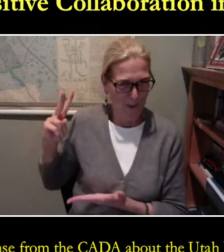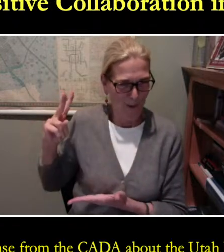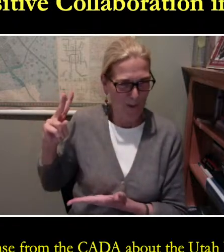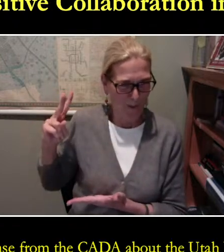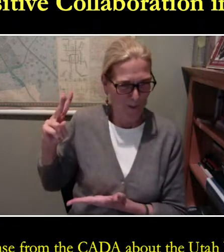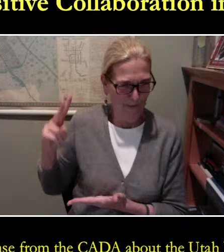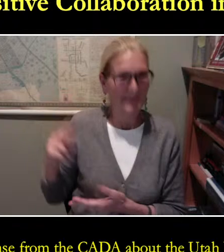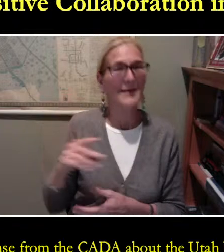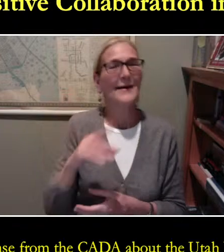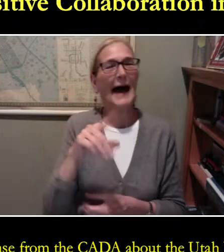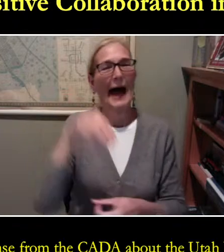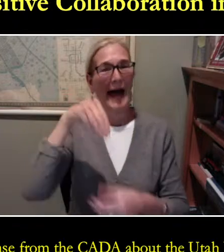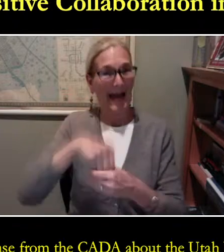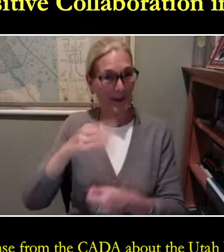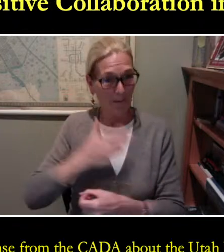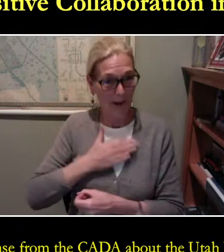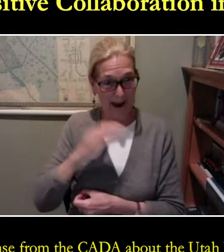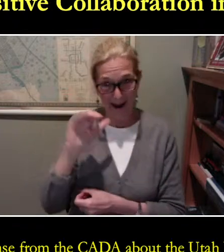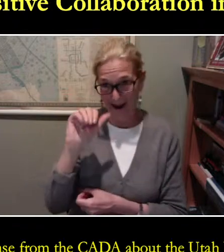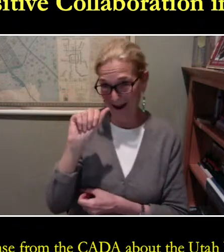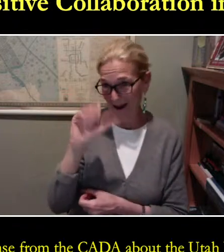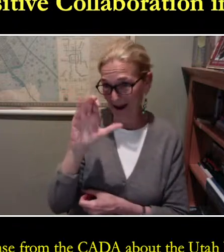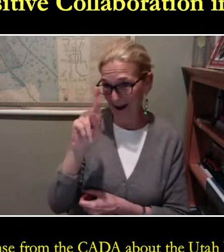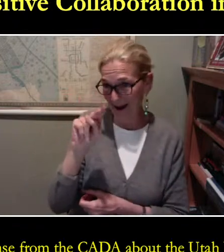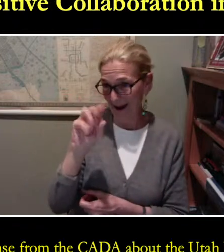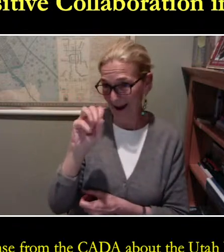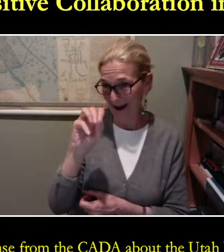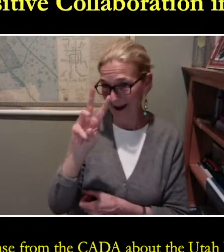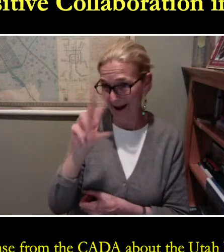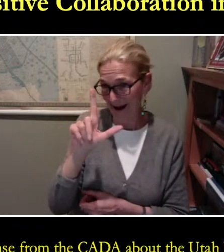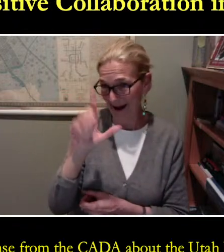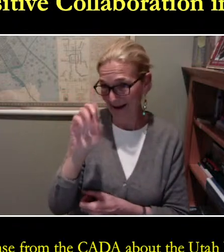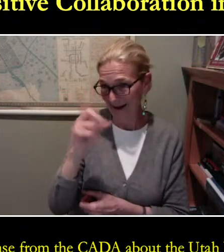dissertation 2 weeks ago, as I just mentioned.